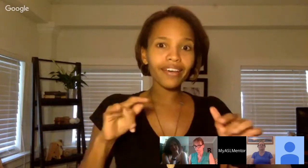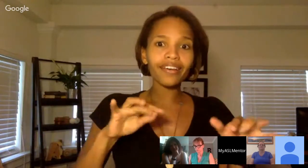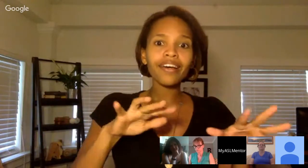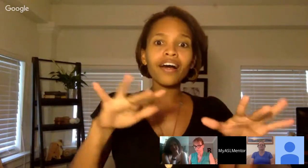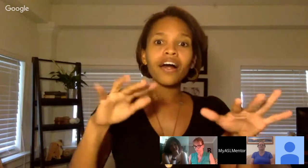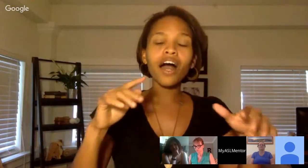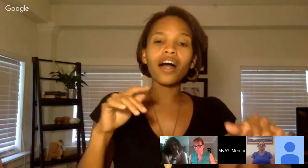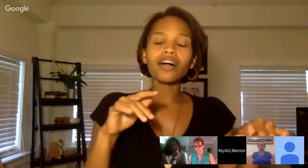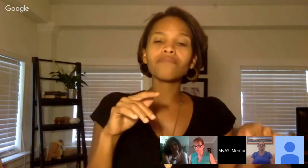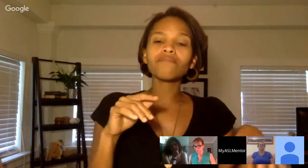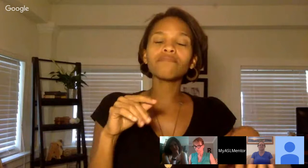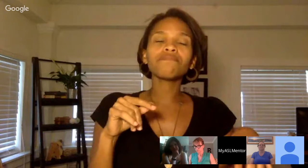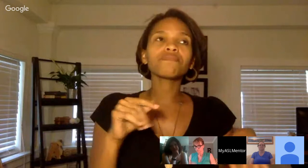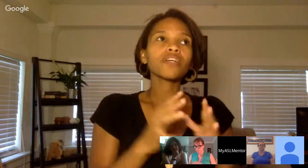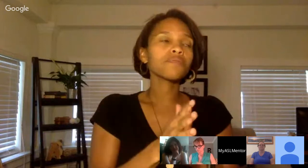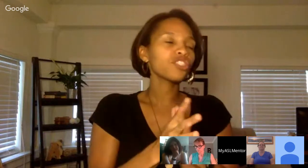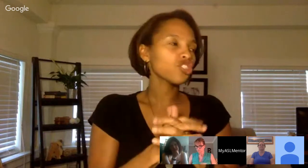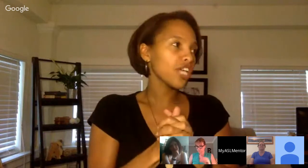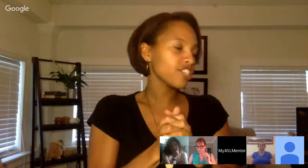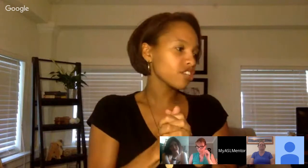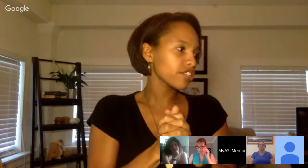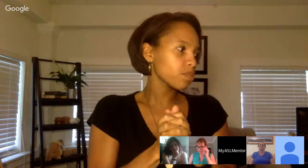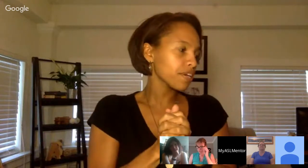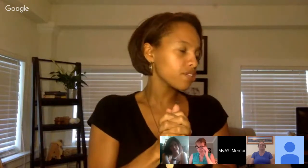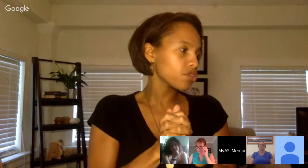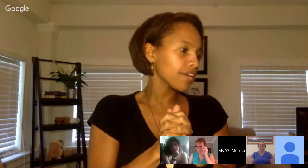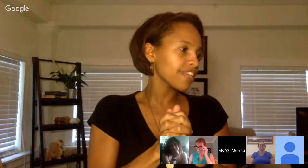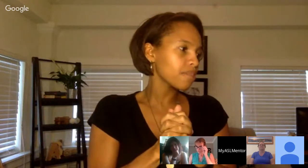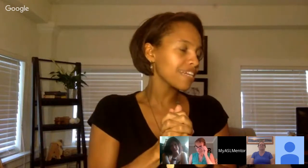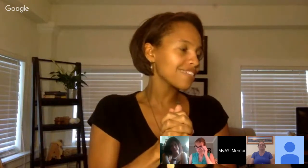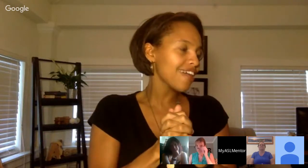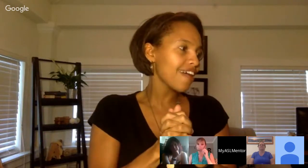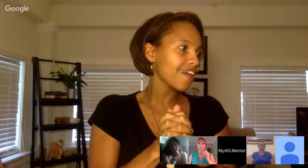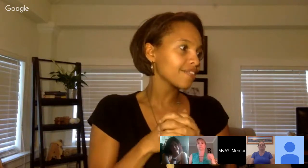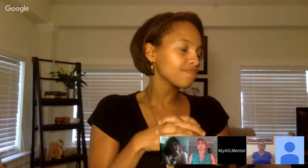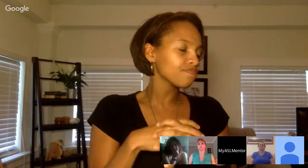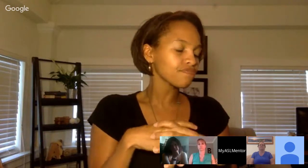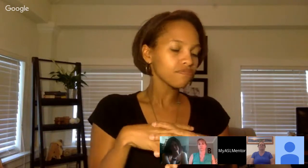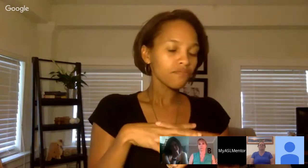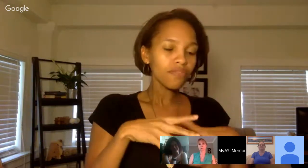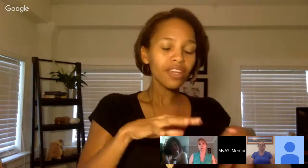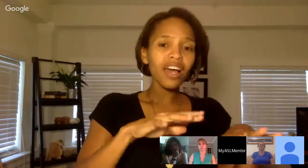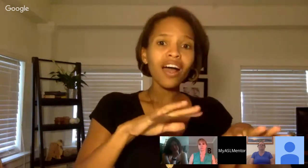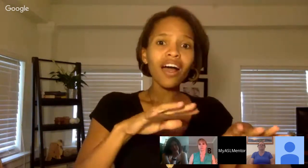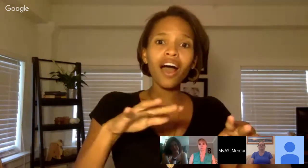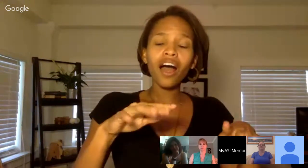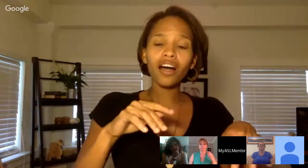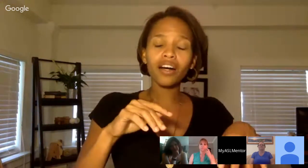let me just change it a little bit. So like they might say,